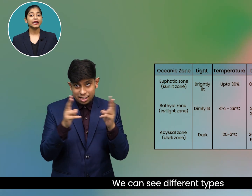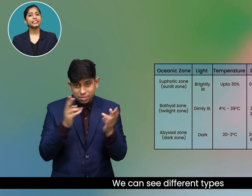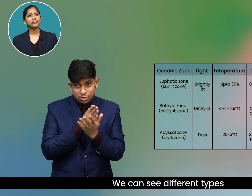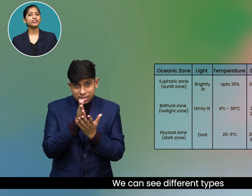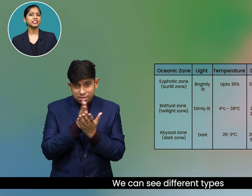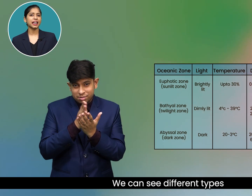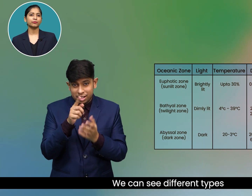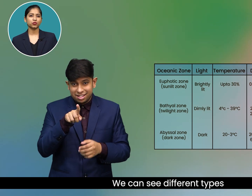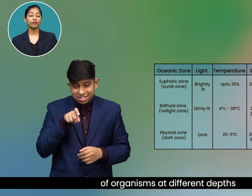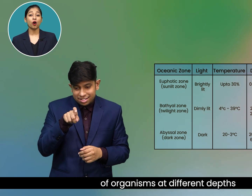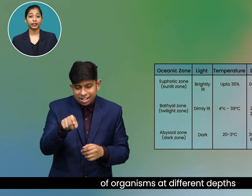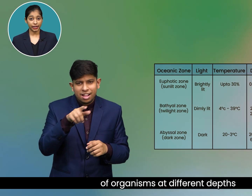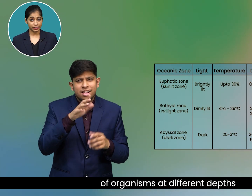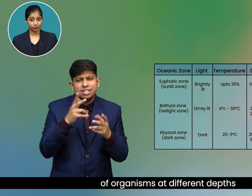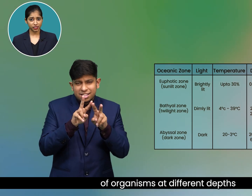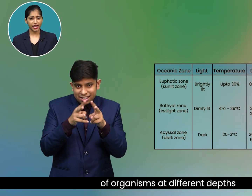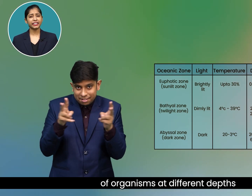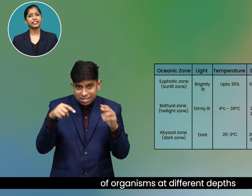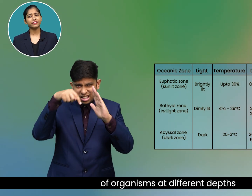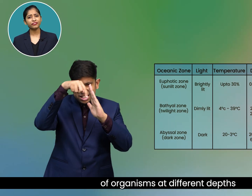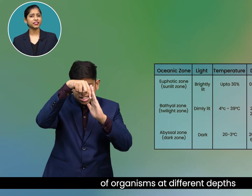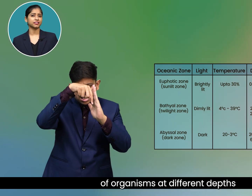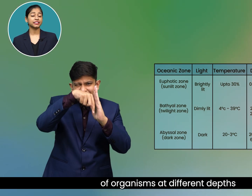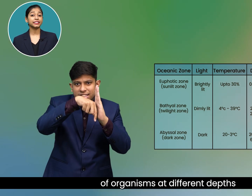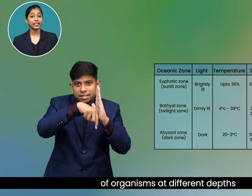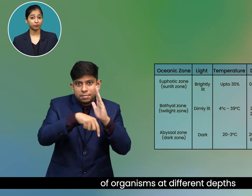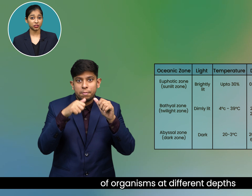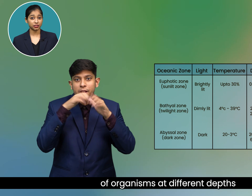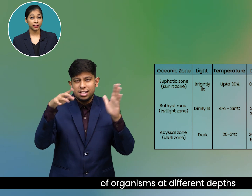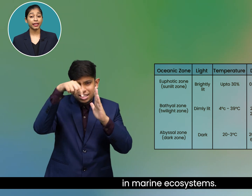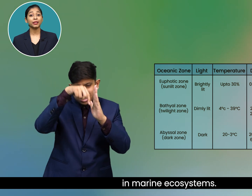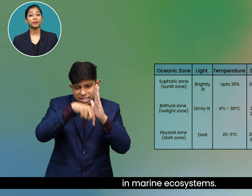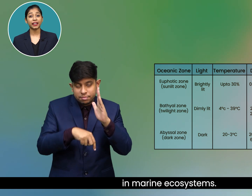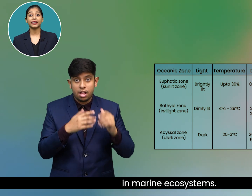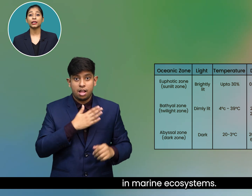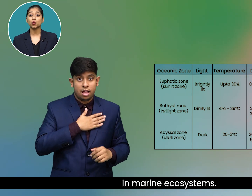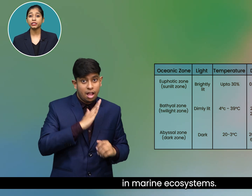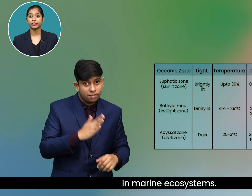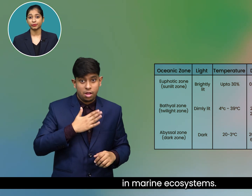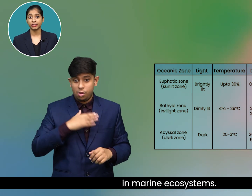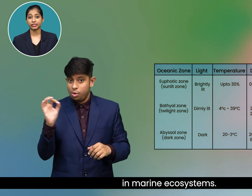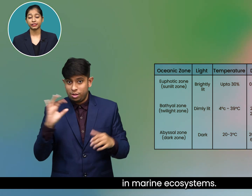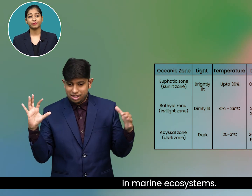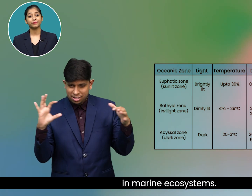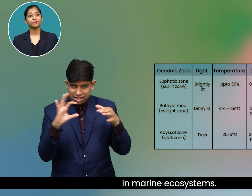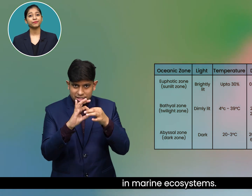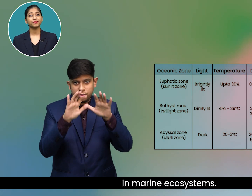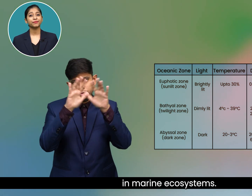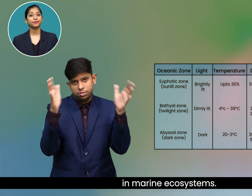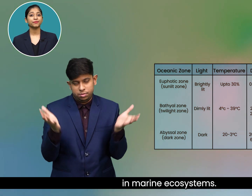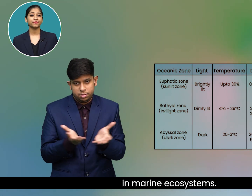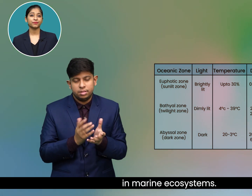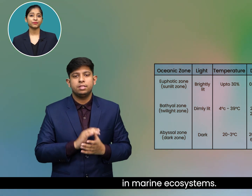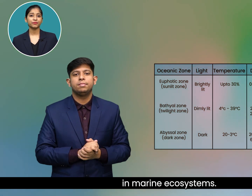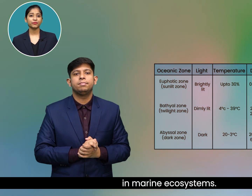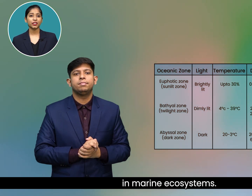see different types of organisms at different depths in marine ecosystems.